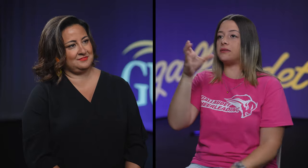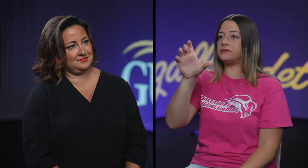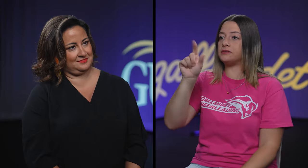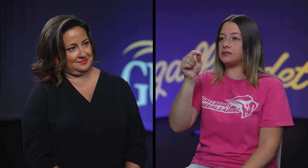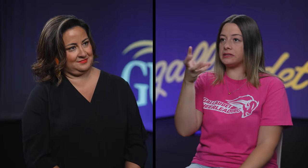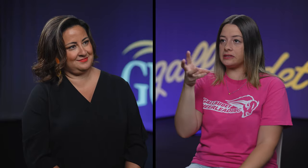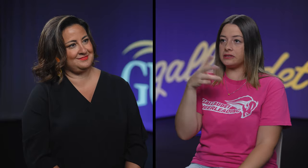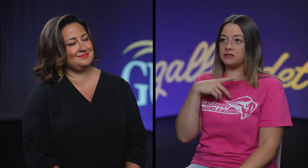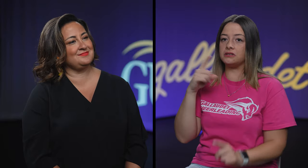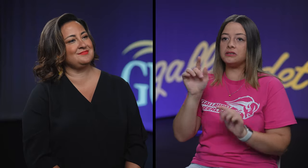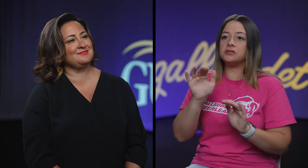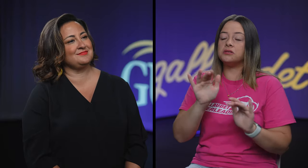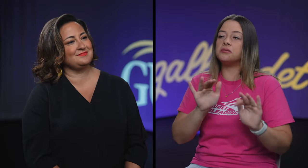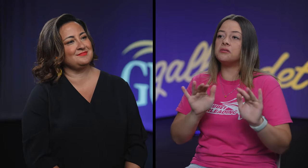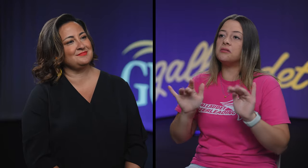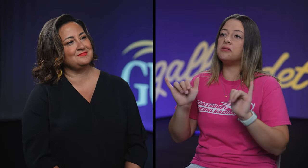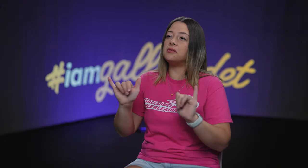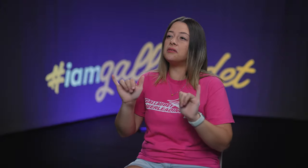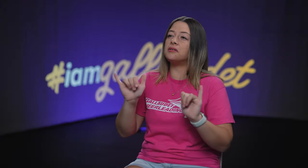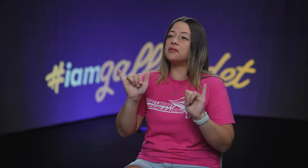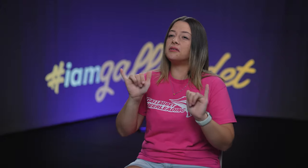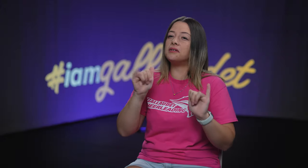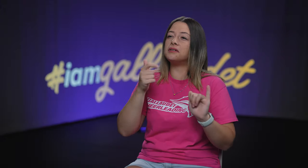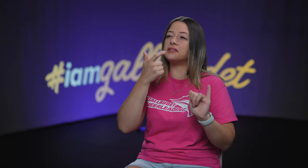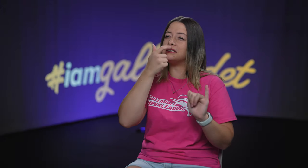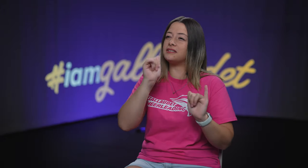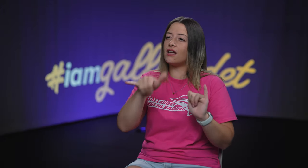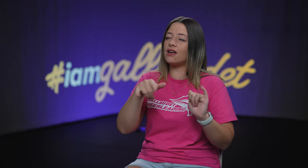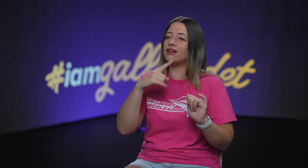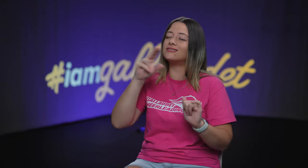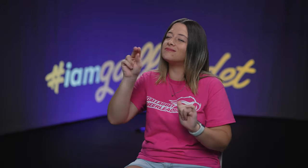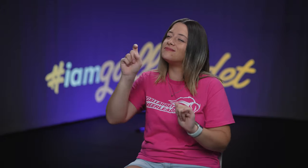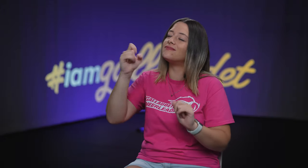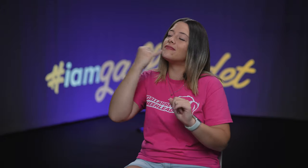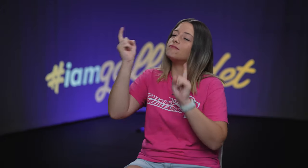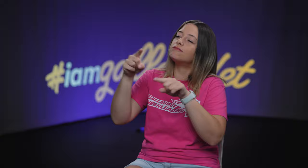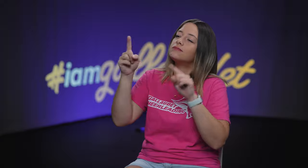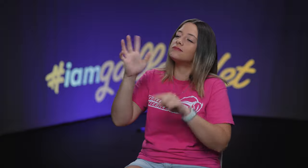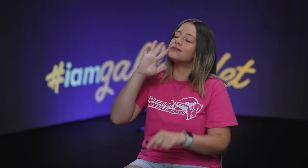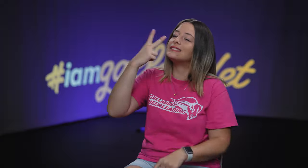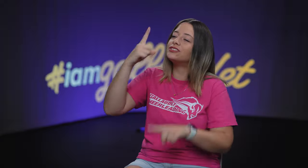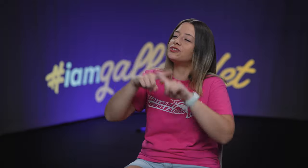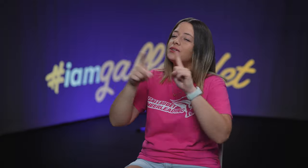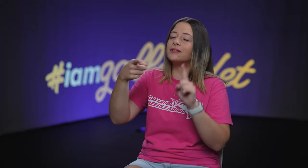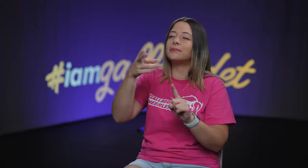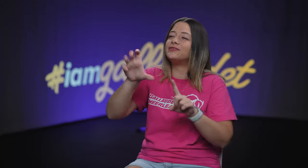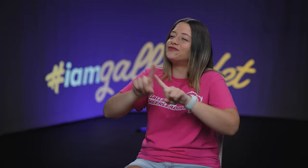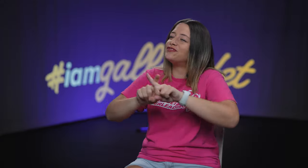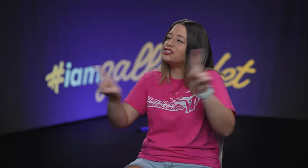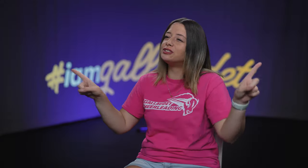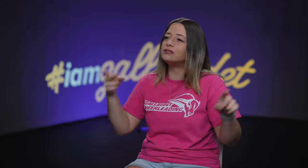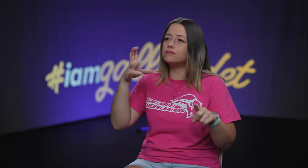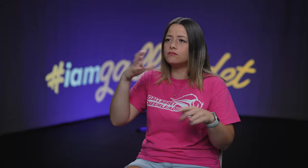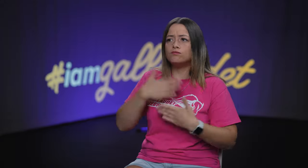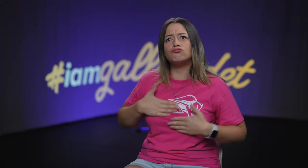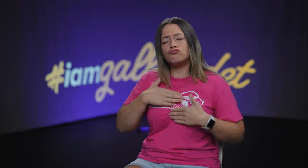There were friends who convinced me to go and visit for homecoming in 2016, and it was interesting. They always said it was different as a